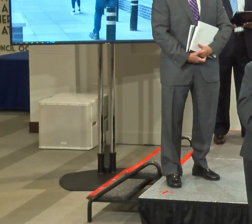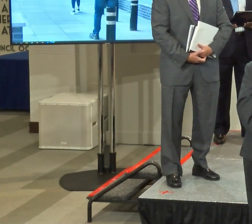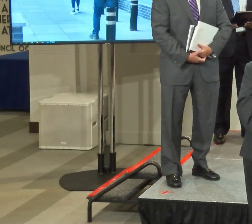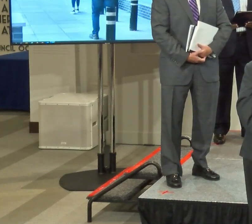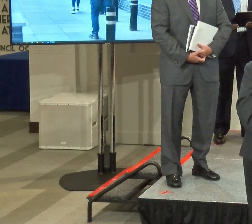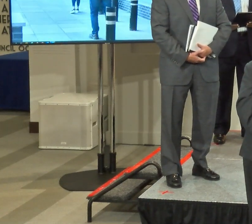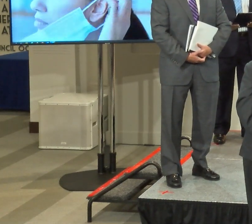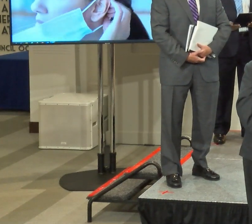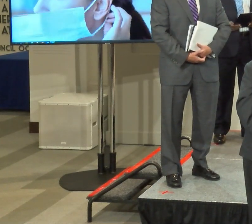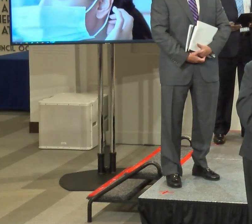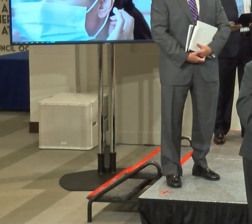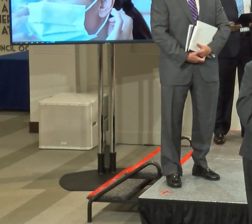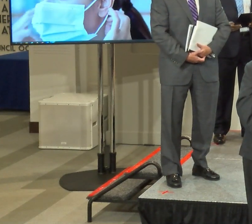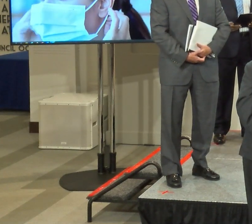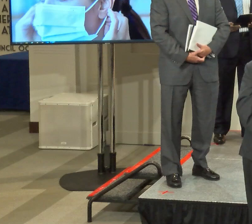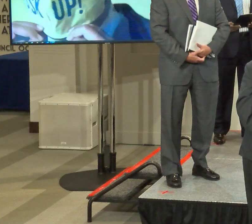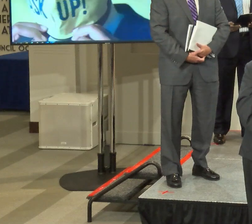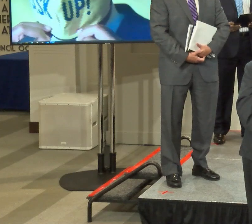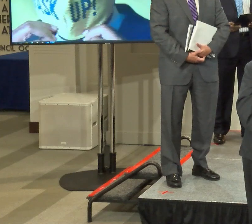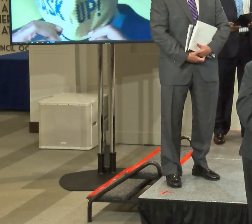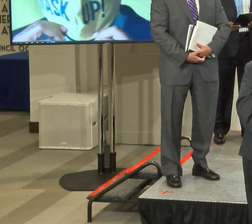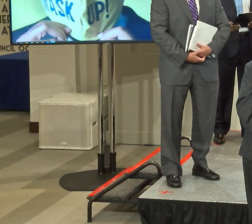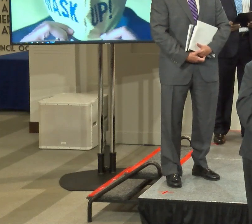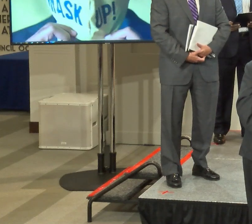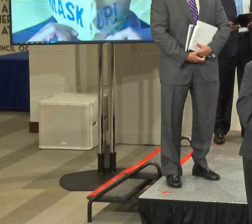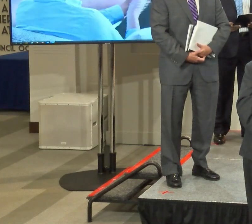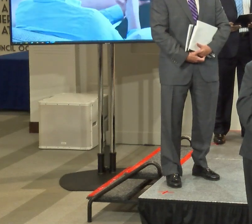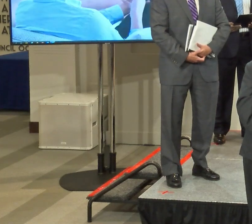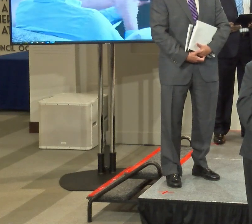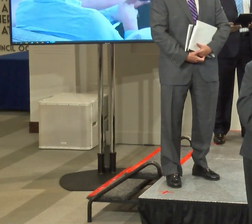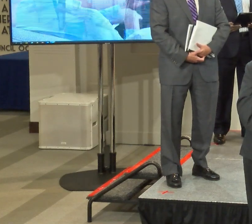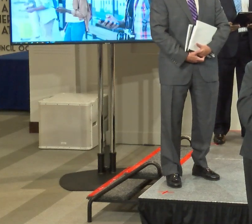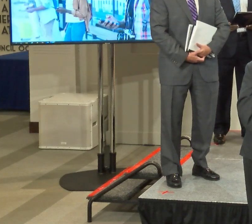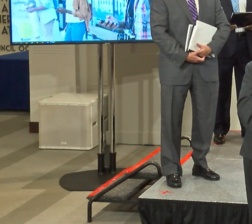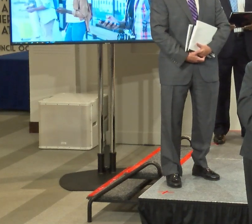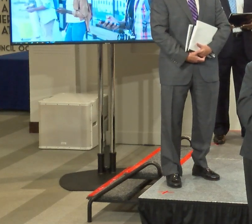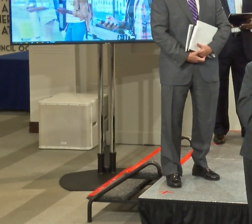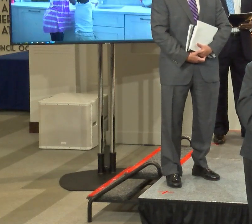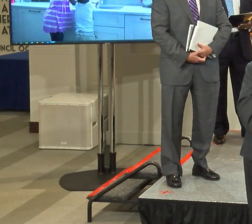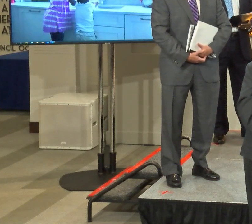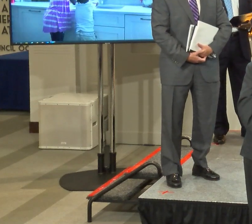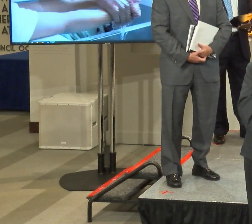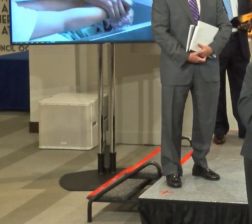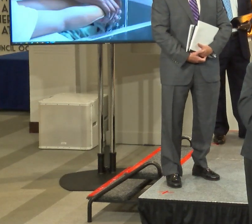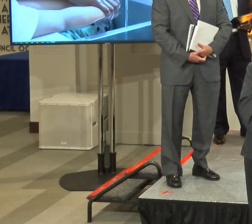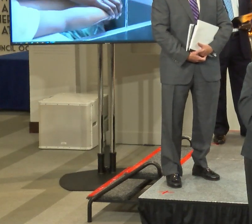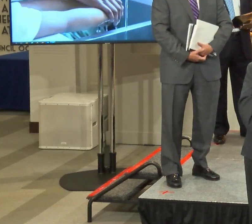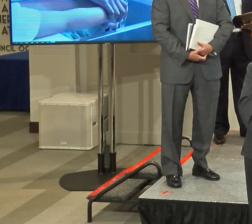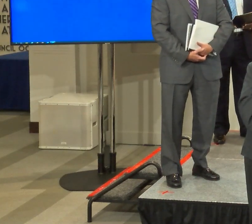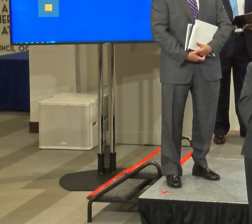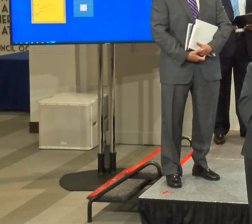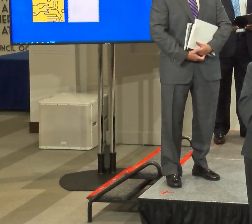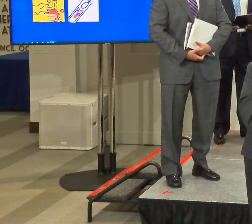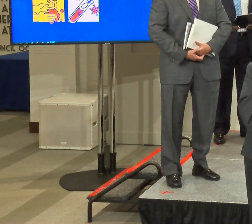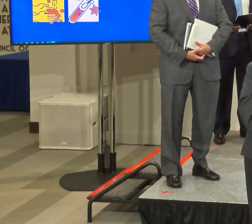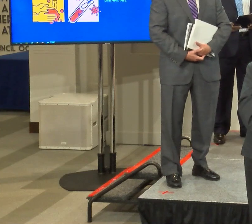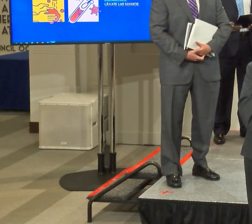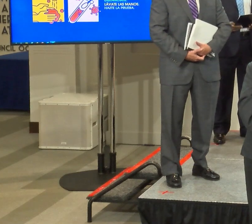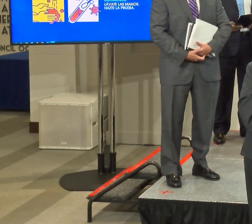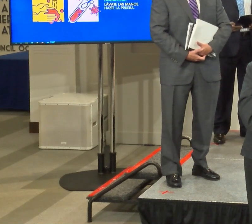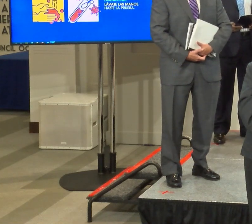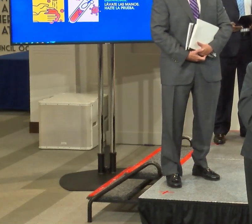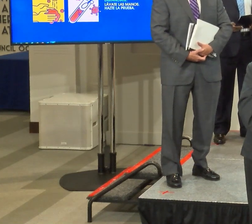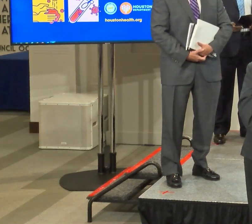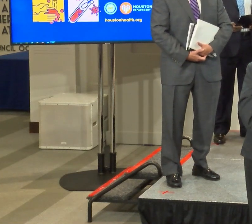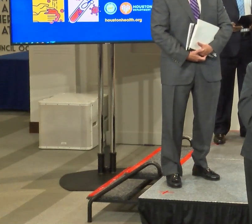día cuenta. No te olvides. Ponte la máscara. Distánciate. Lávate las manos. Hazte la prueba. Hazlo